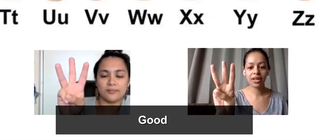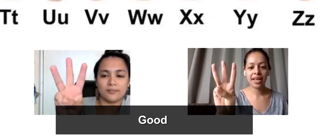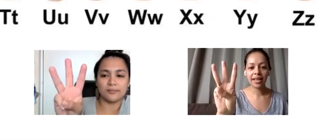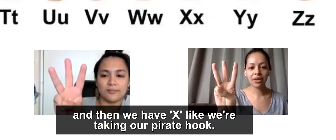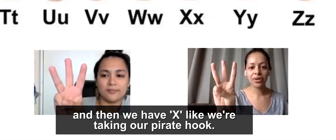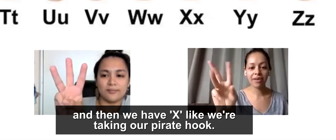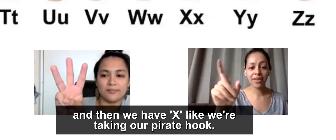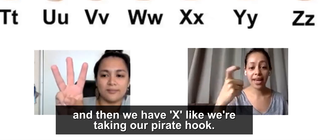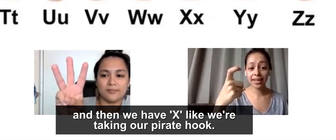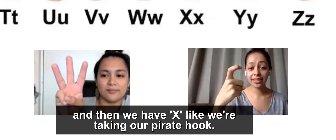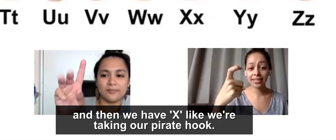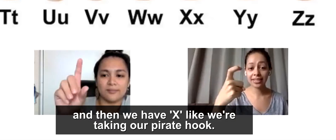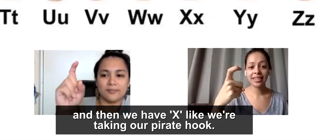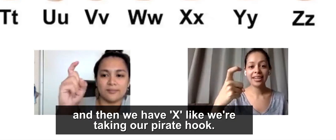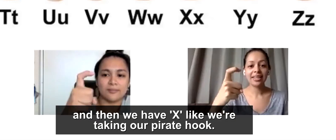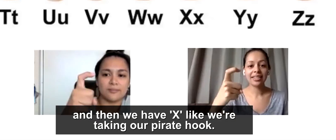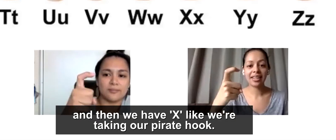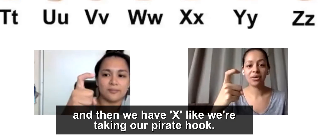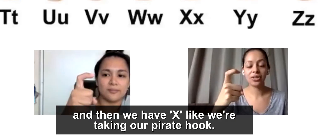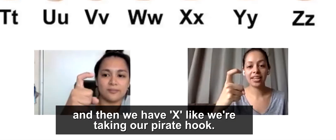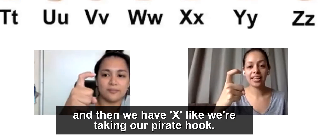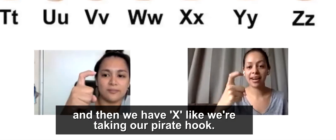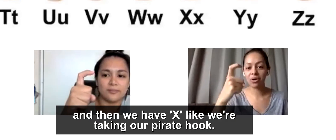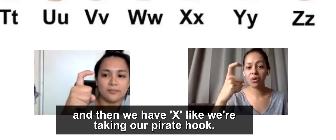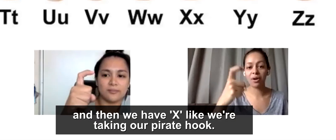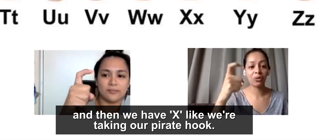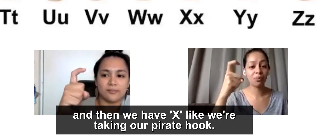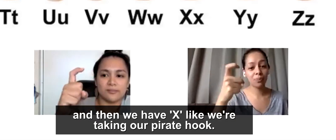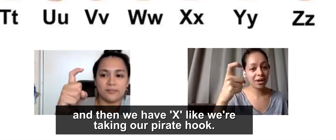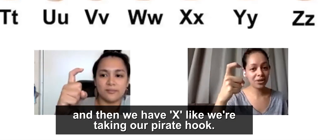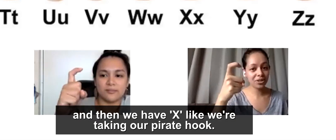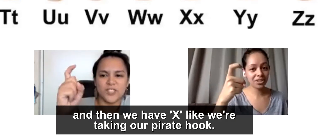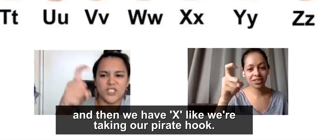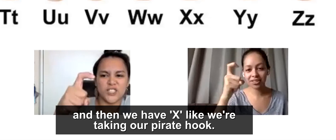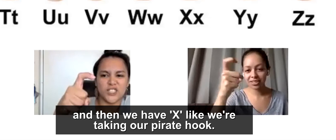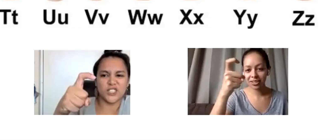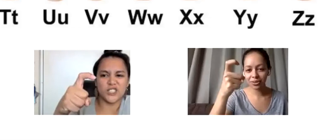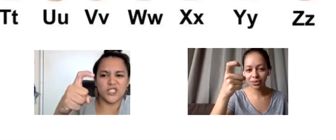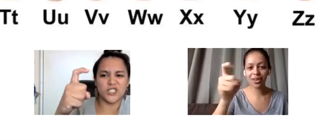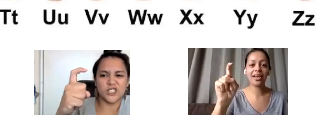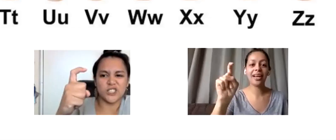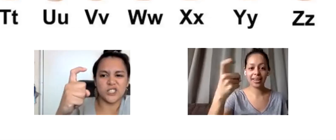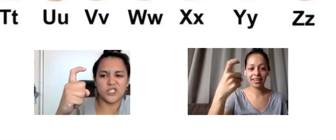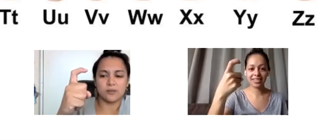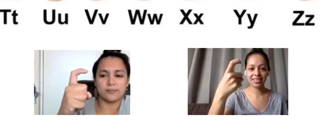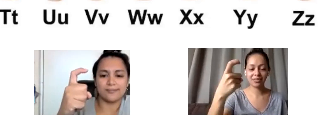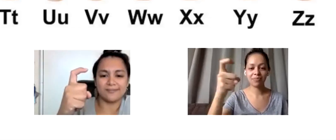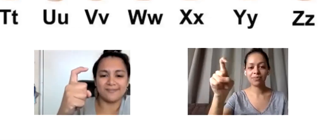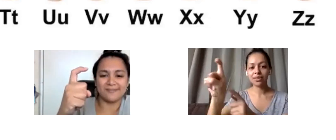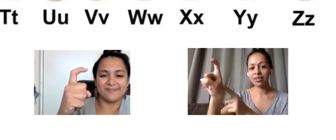Good. And then we have X, like we're taking our pirate hook, or X.